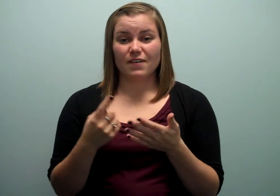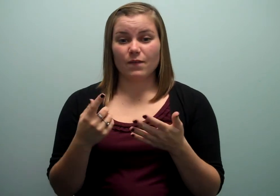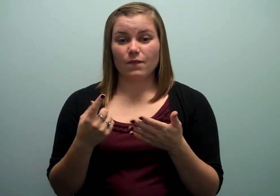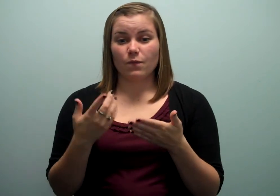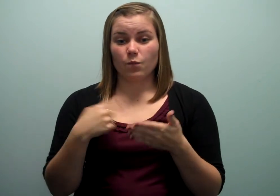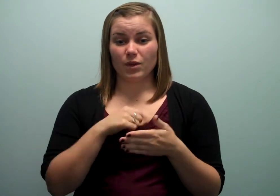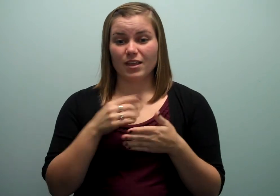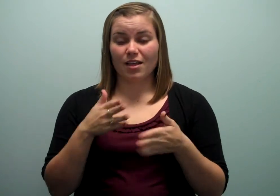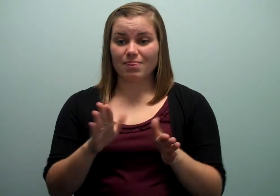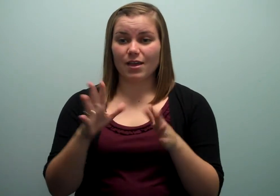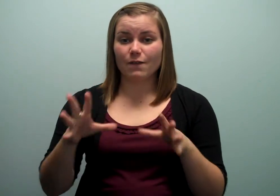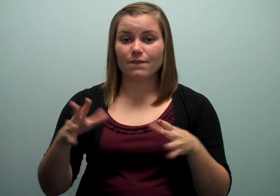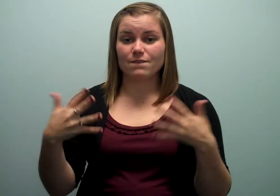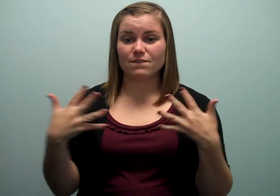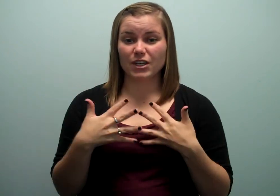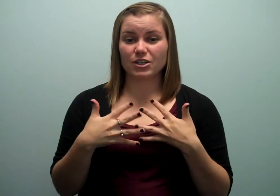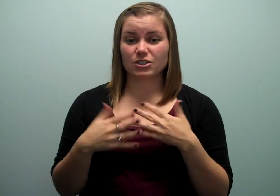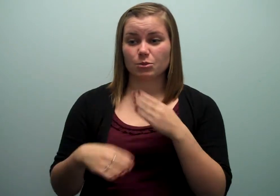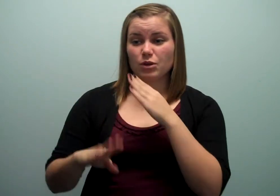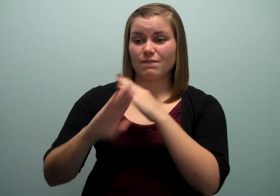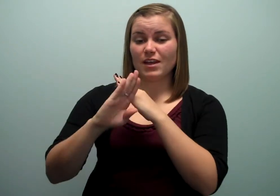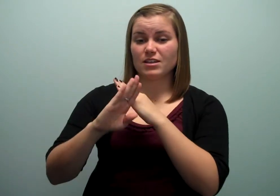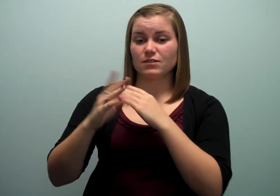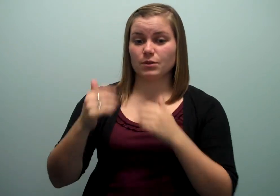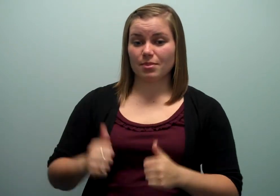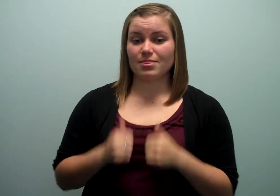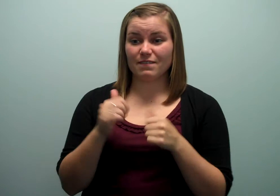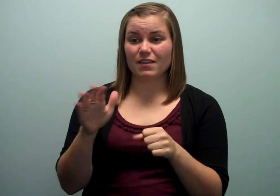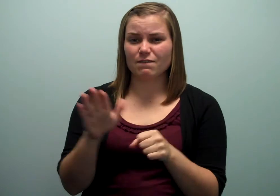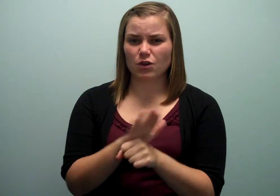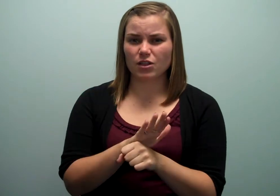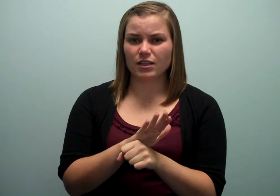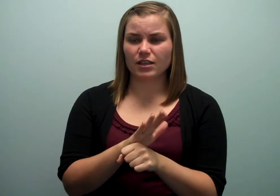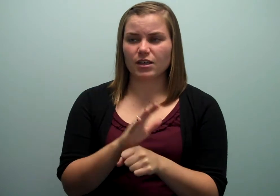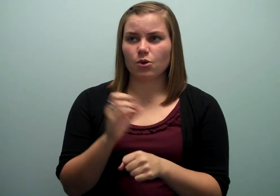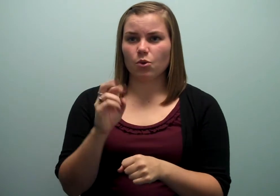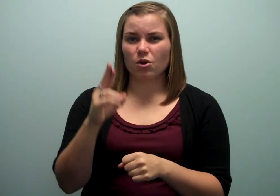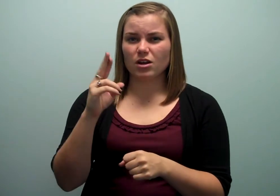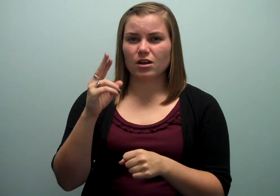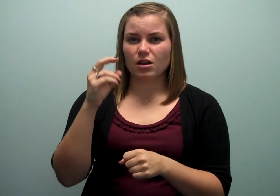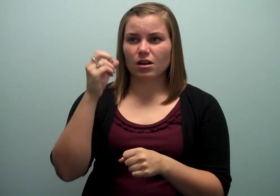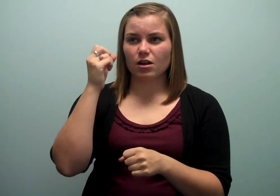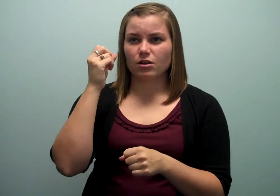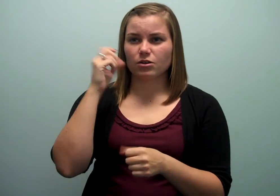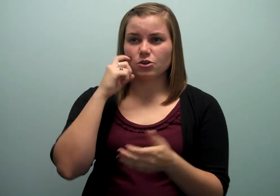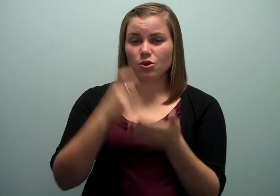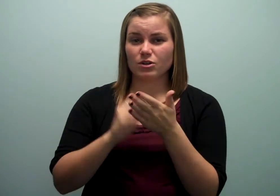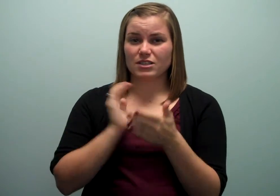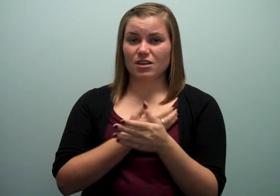us and to stop us from living fully or realizing our dreams. Well, what's the